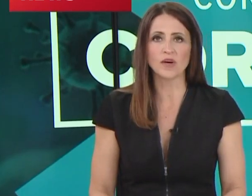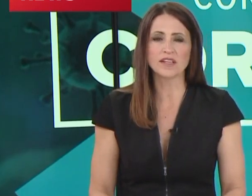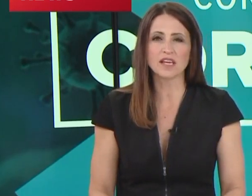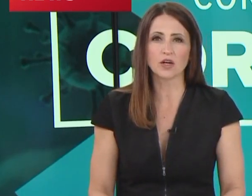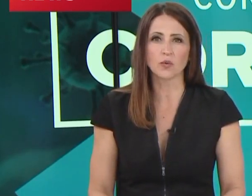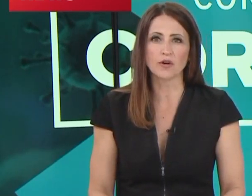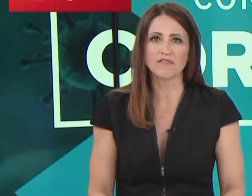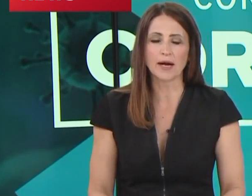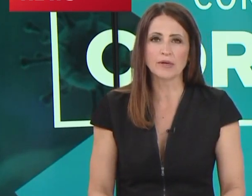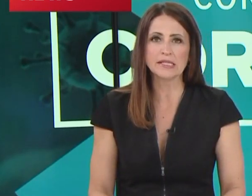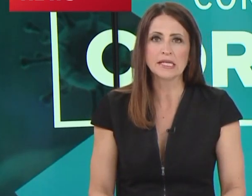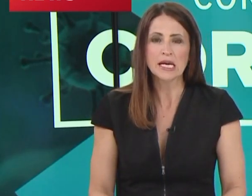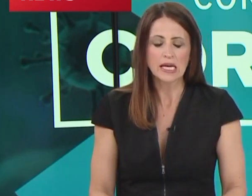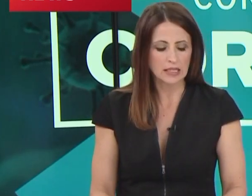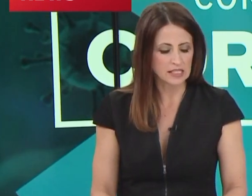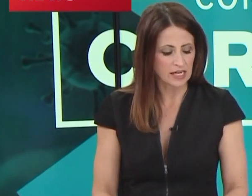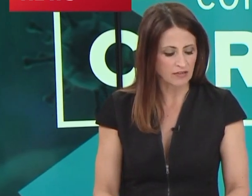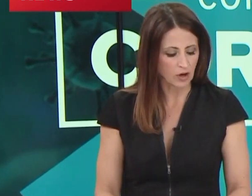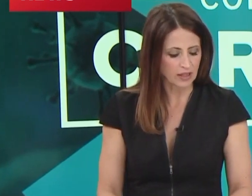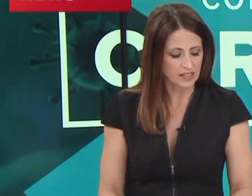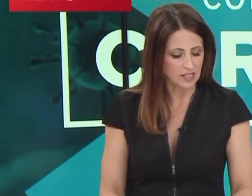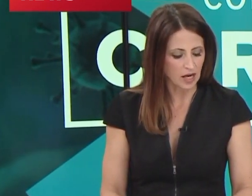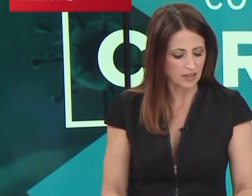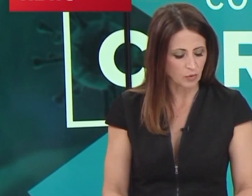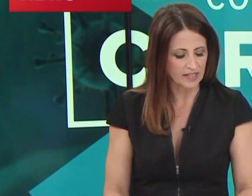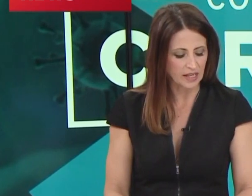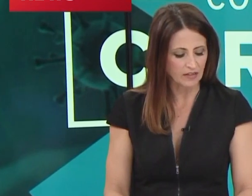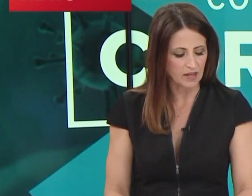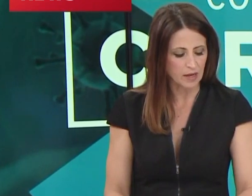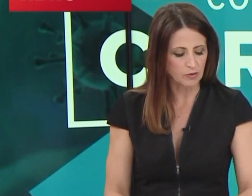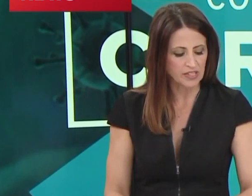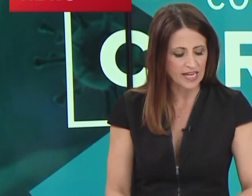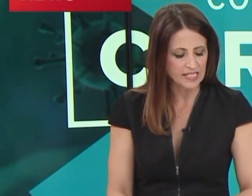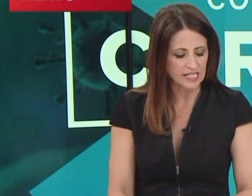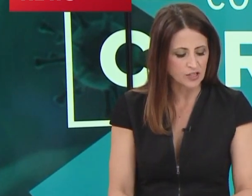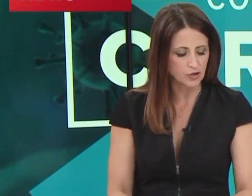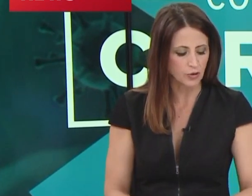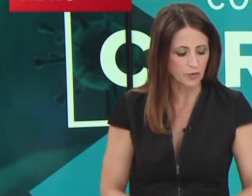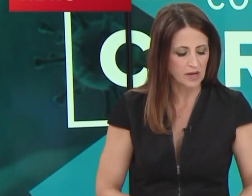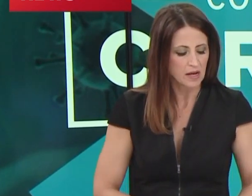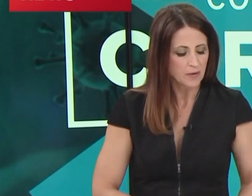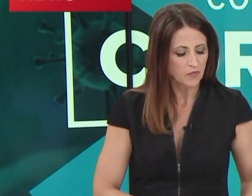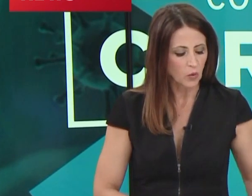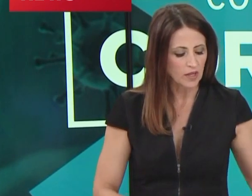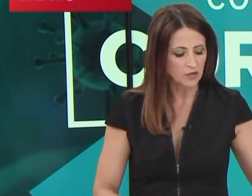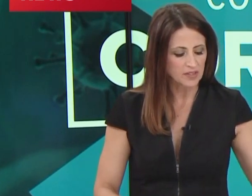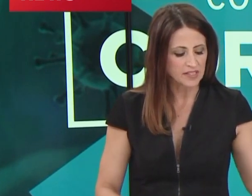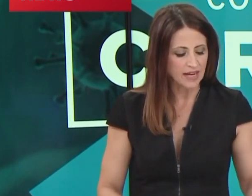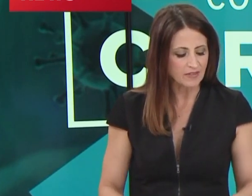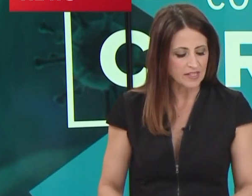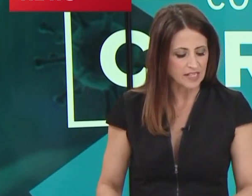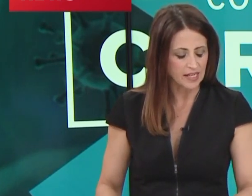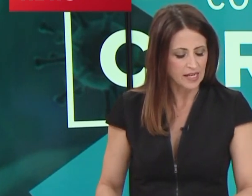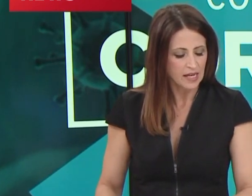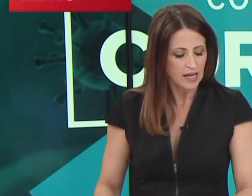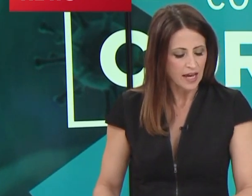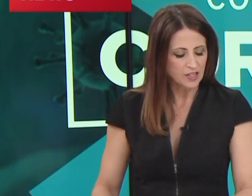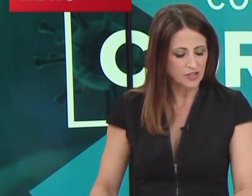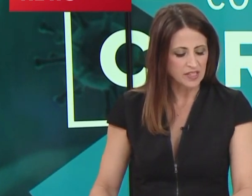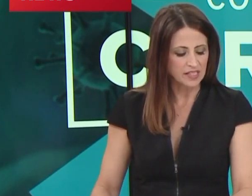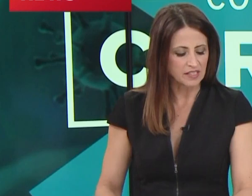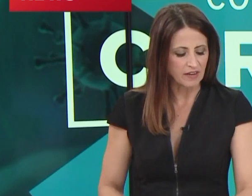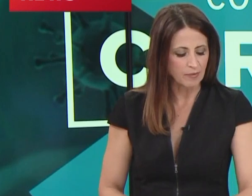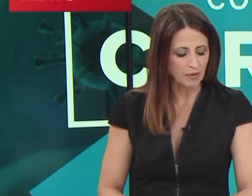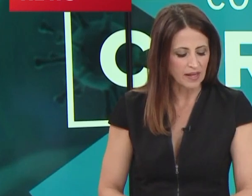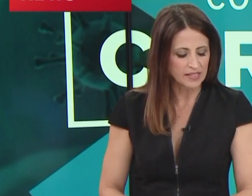patients with coronavirus in the state of Arkansas. And the breakdown of the numbers: 18 children, 170